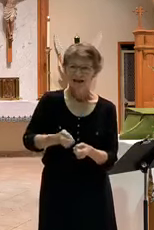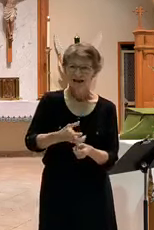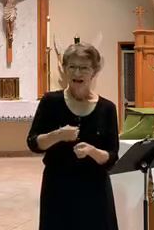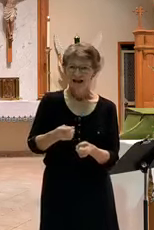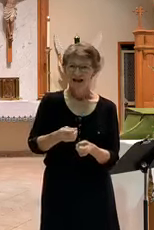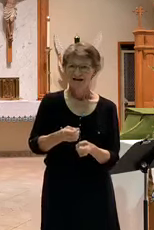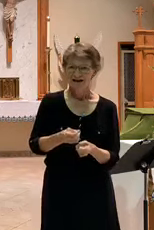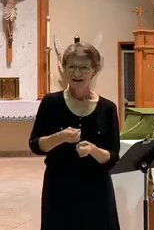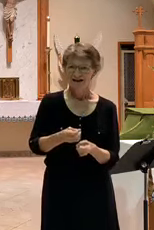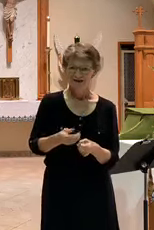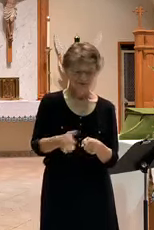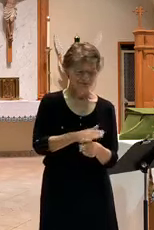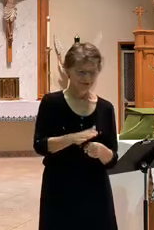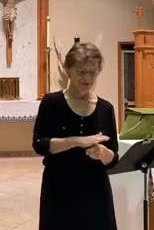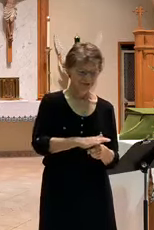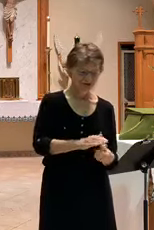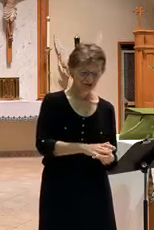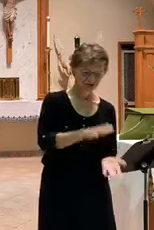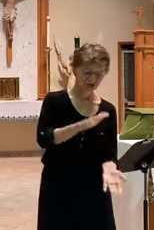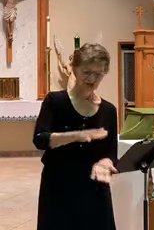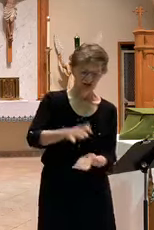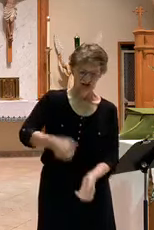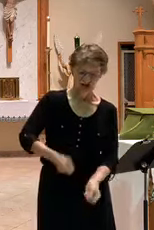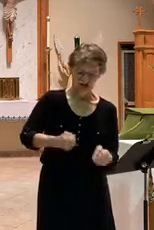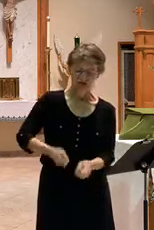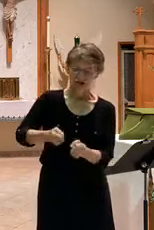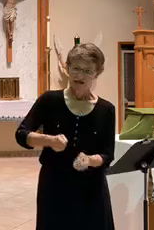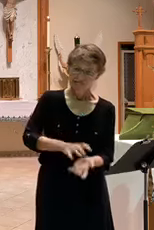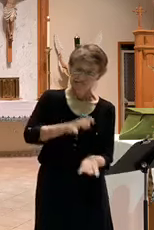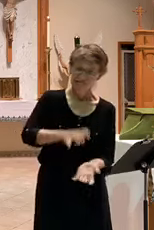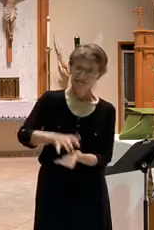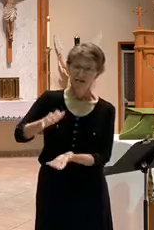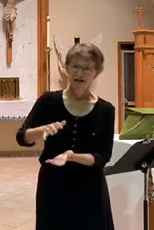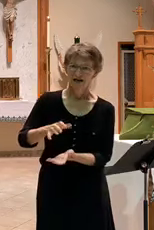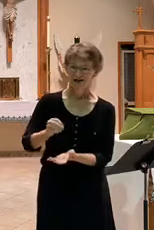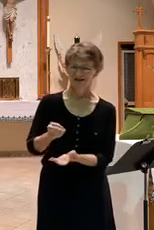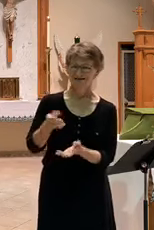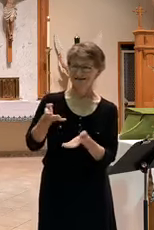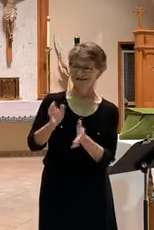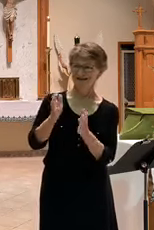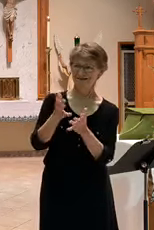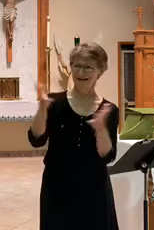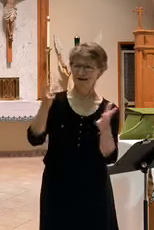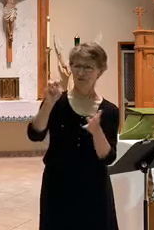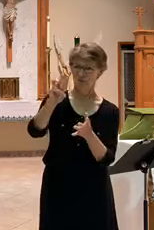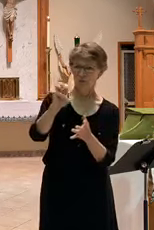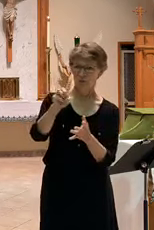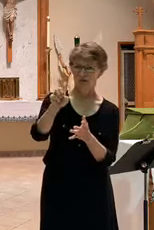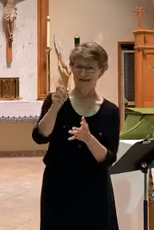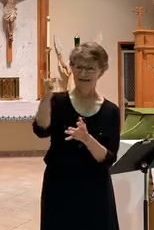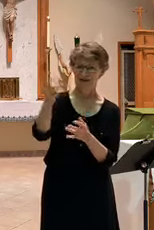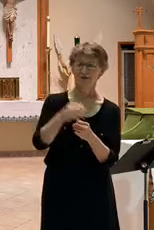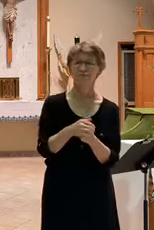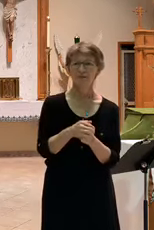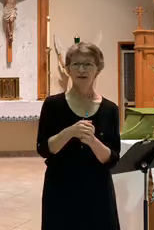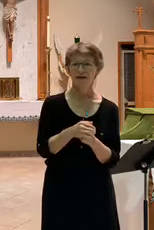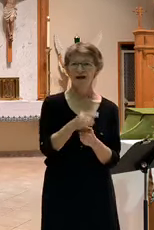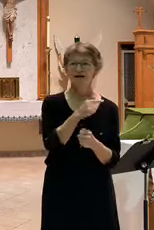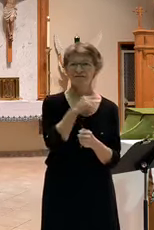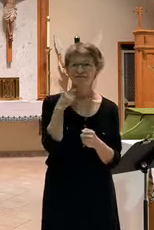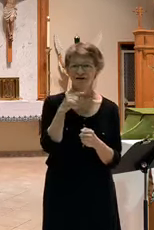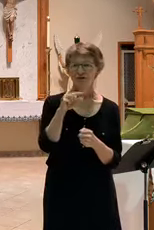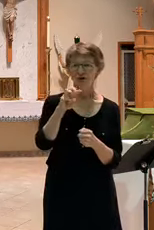2 grain shovels. And that still barely made a dent. Father Wilhelm has been working